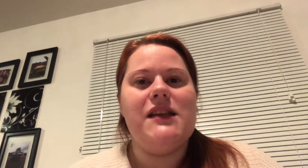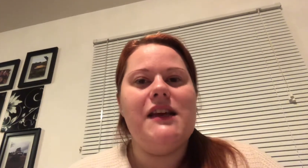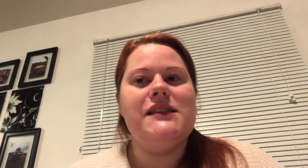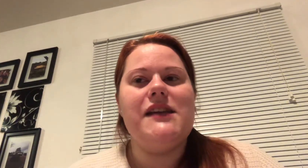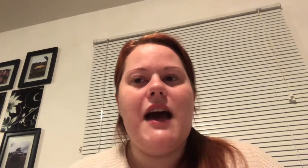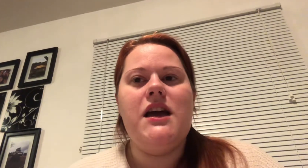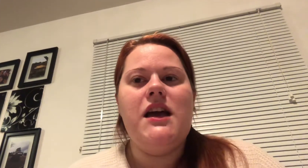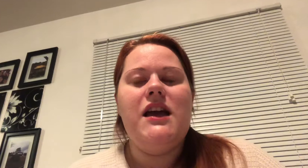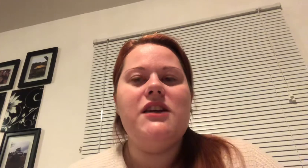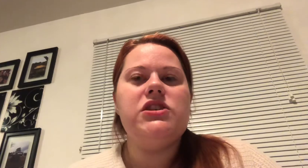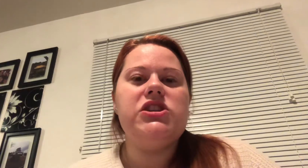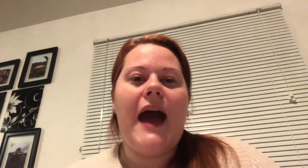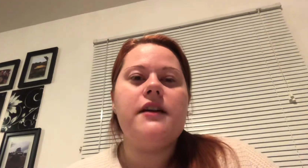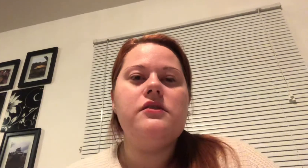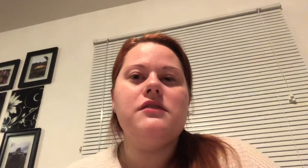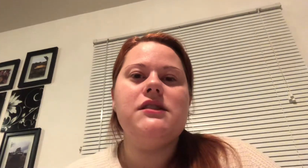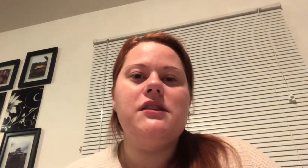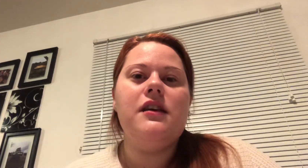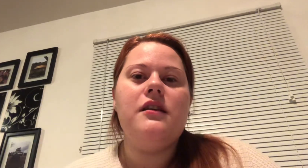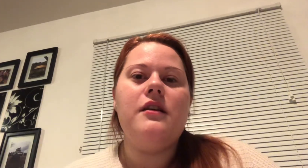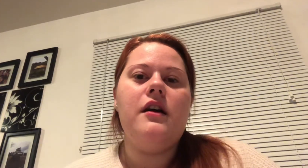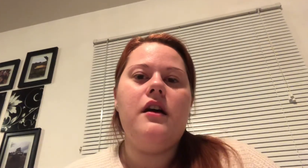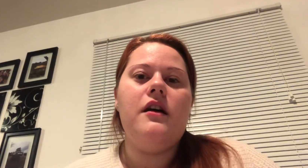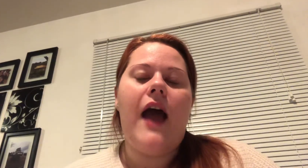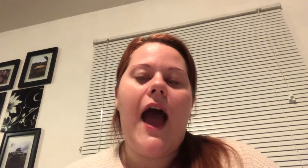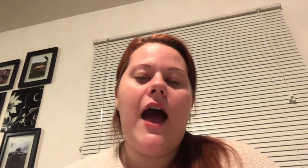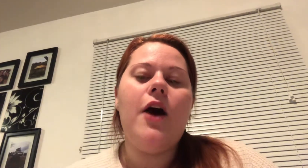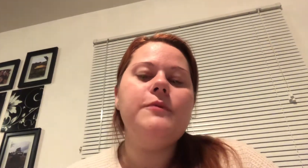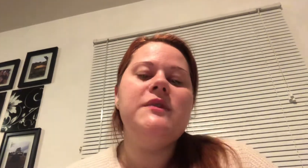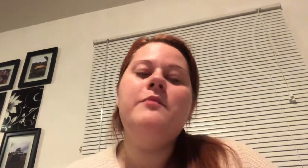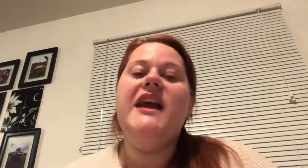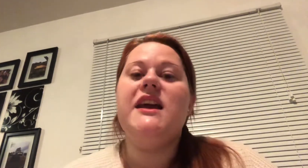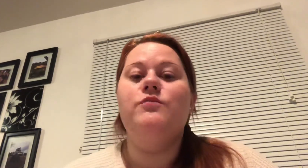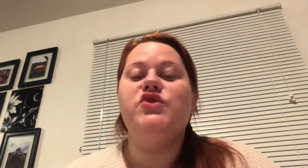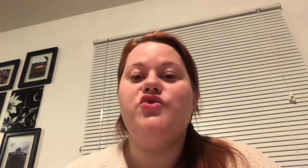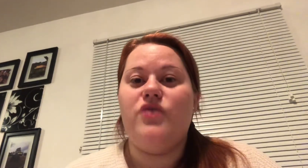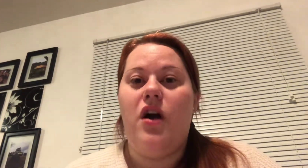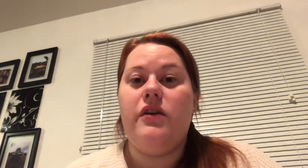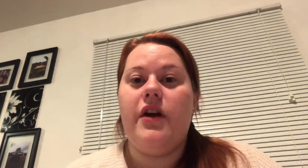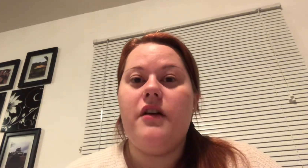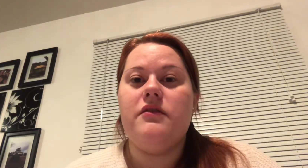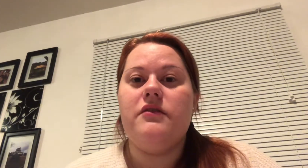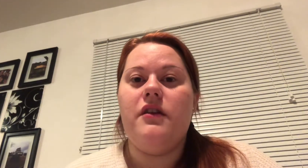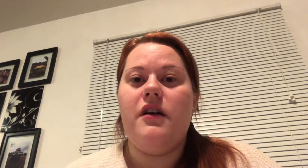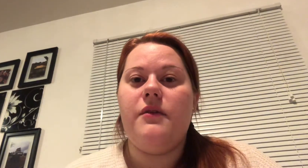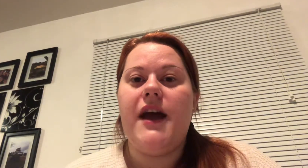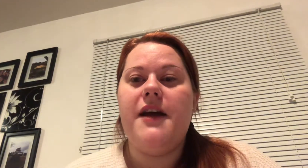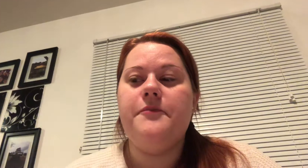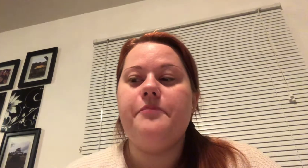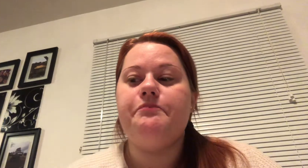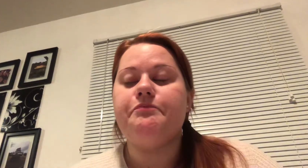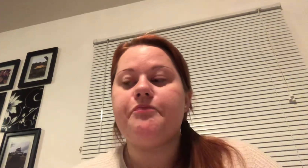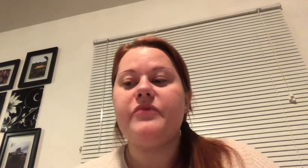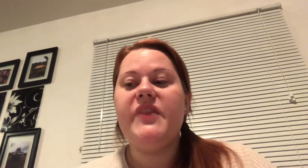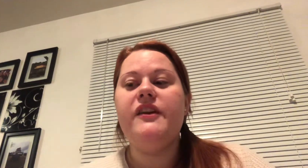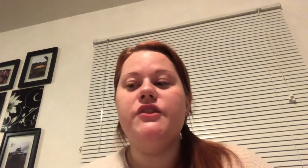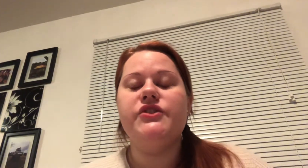is that his shackles help to make him stronger, okay?